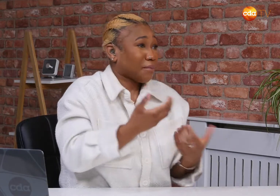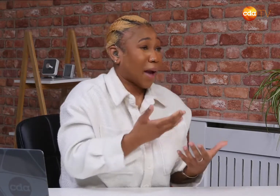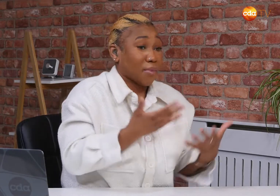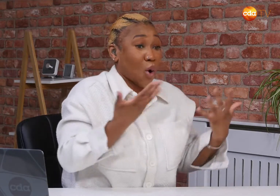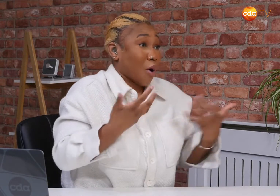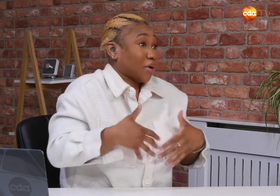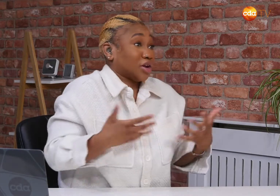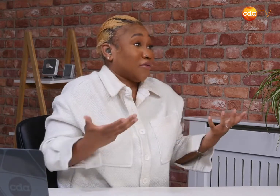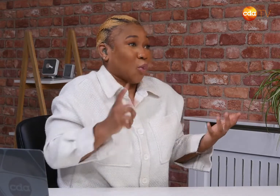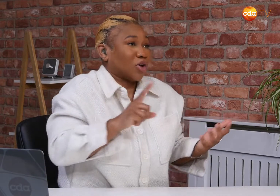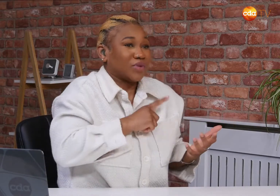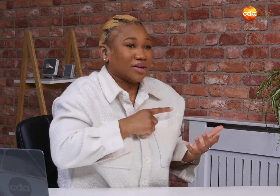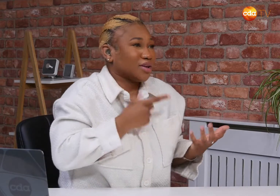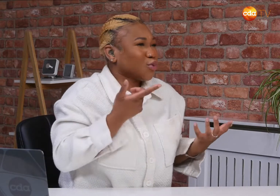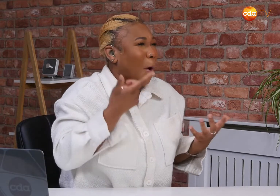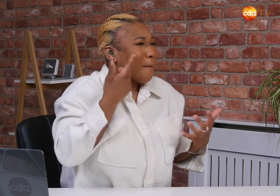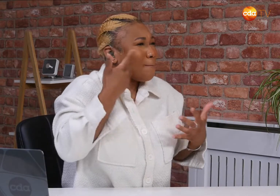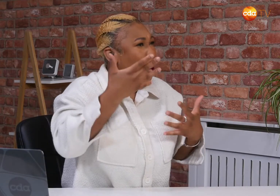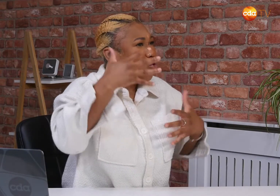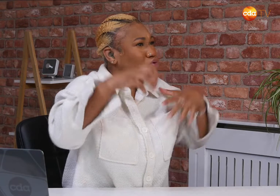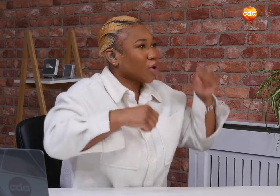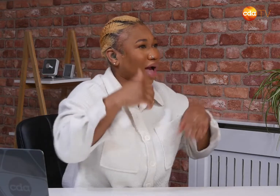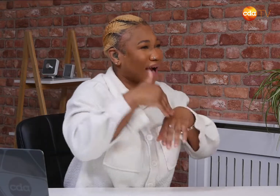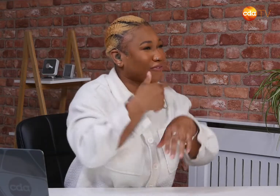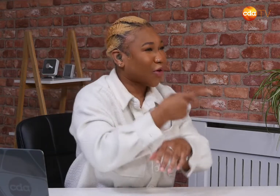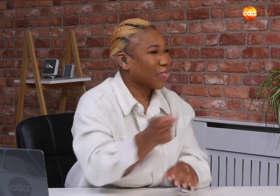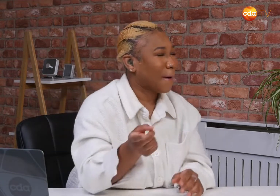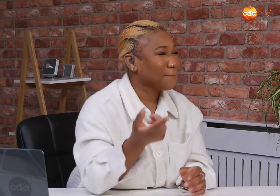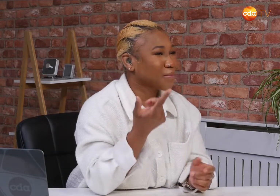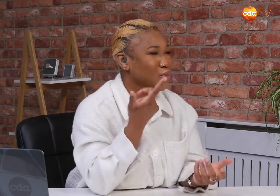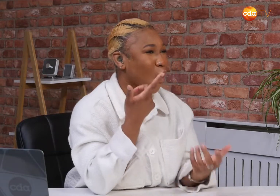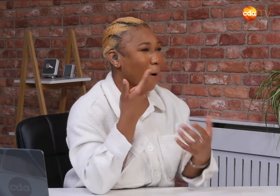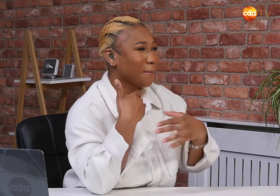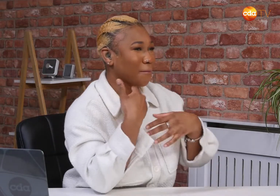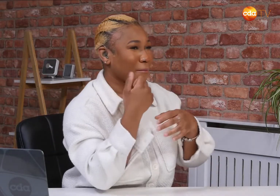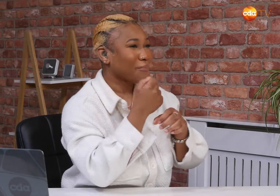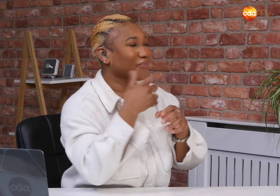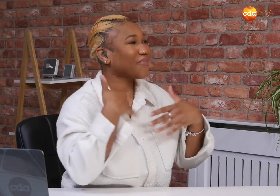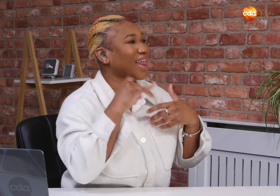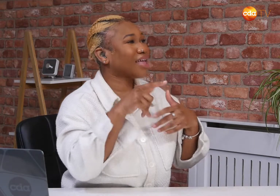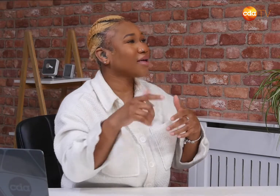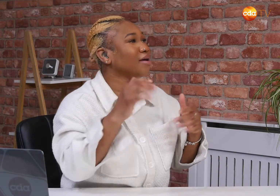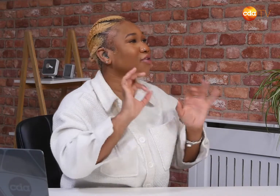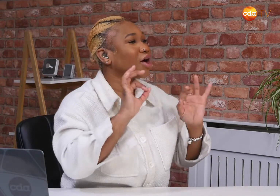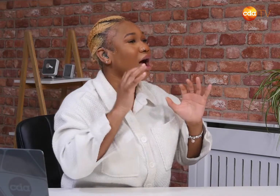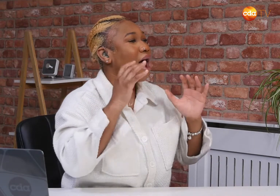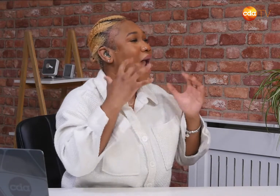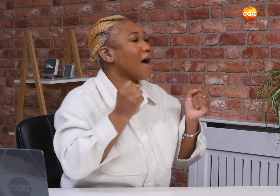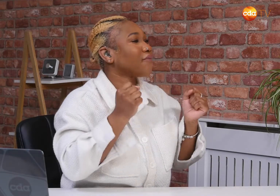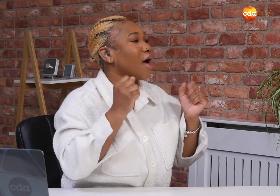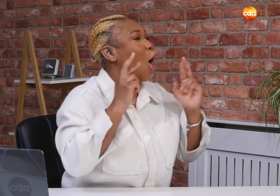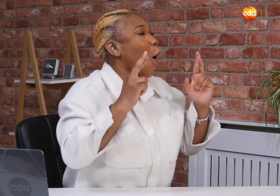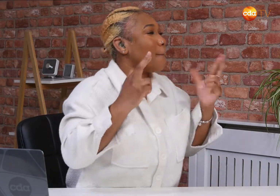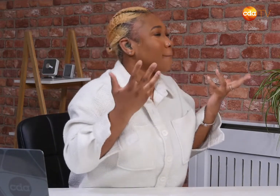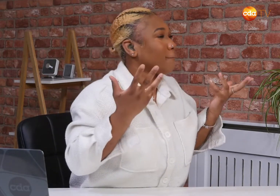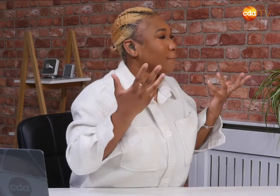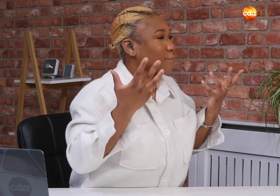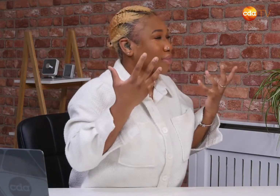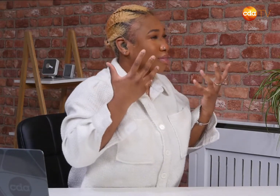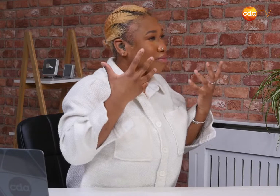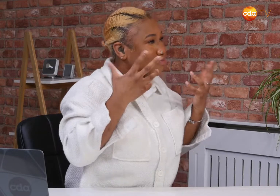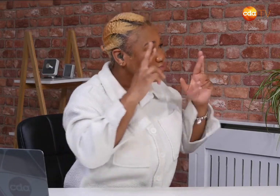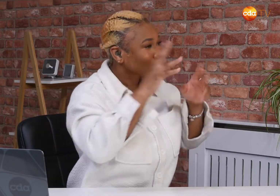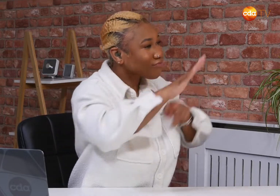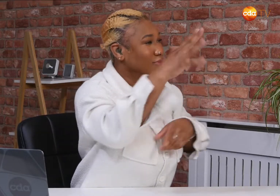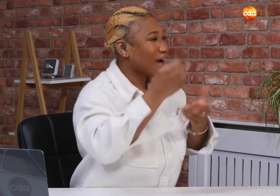say, if the doctor has no explanation or maybe they don't have a reason, do you feel that's, it's obviously a struggle for them and it's going to